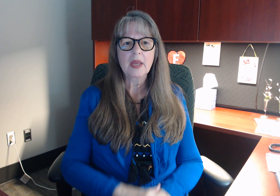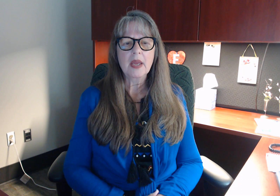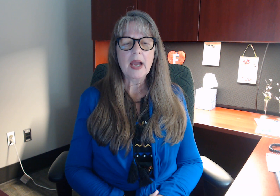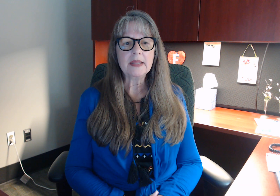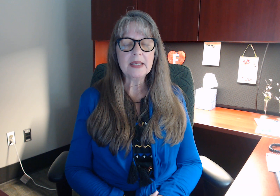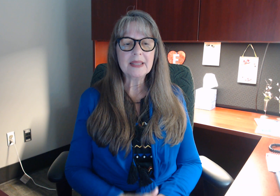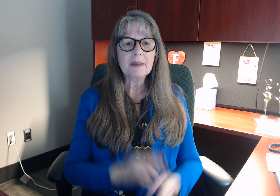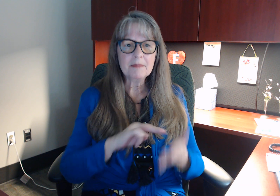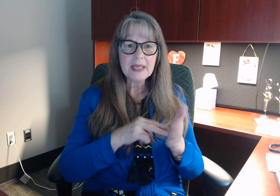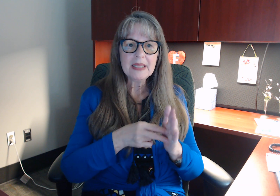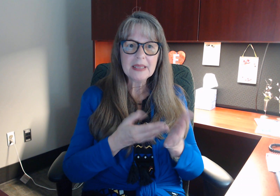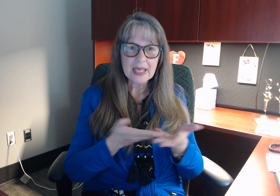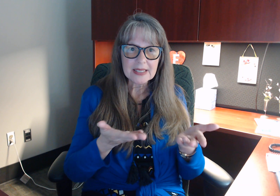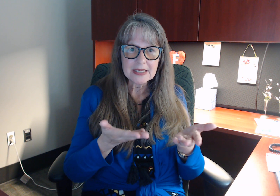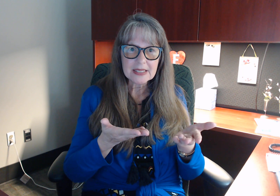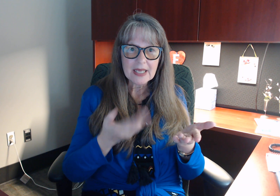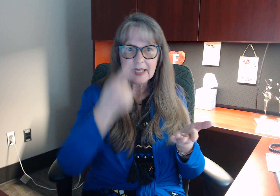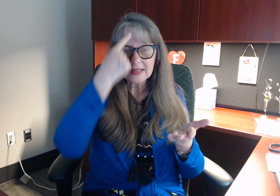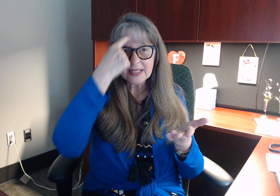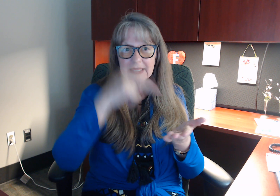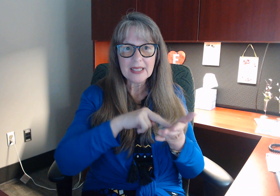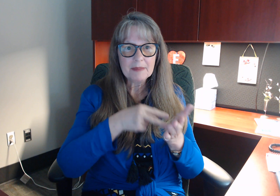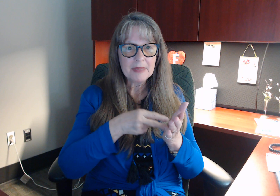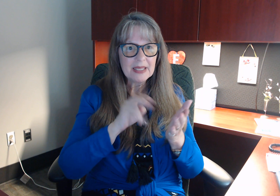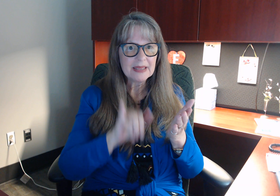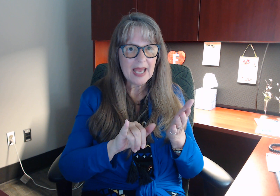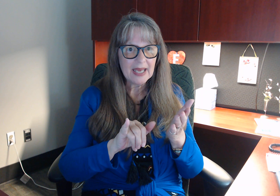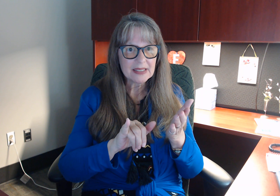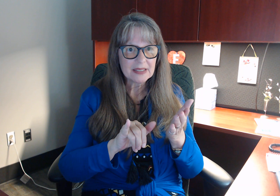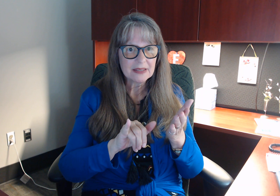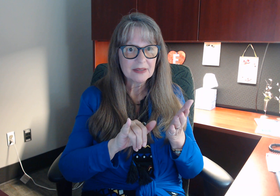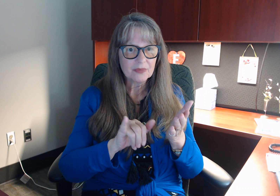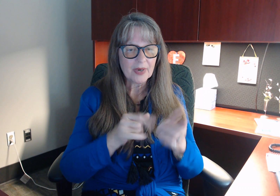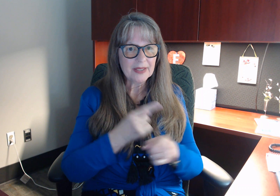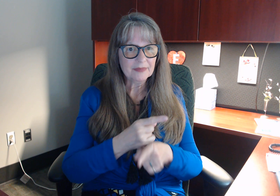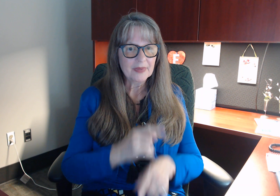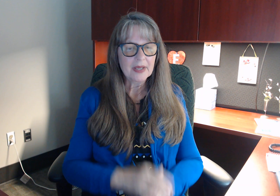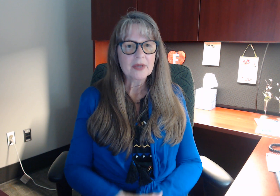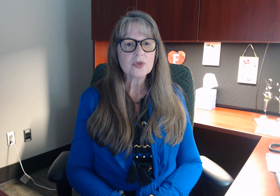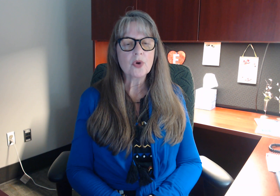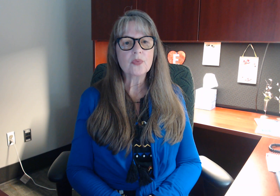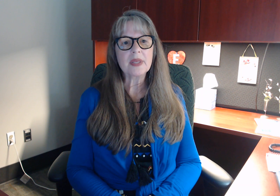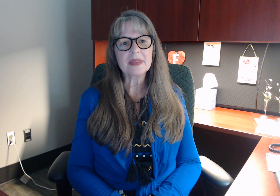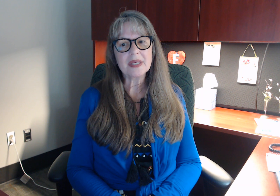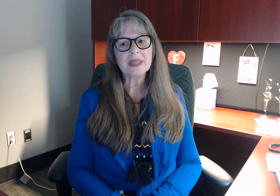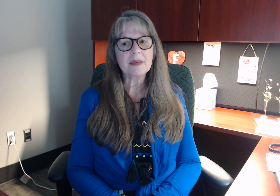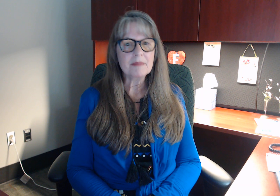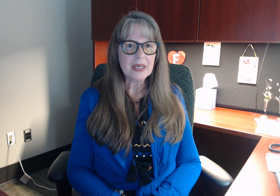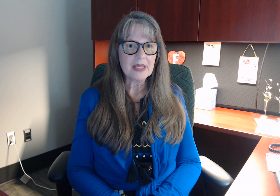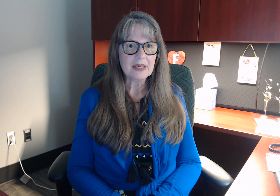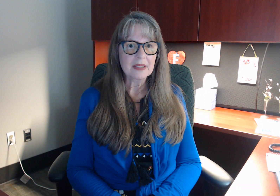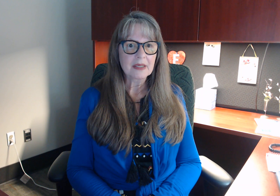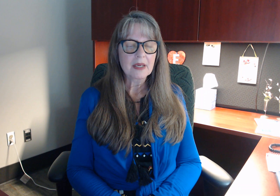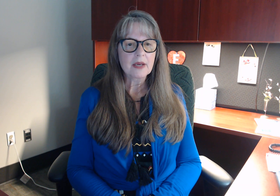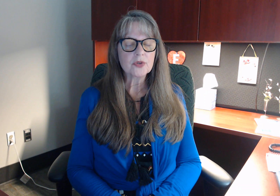I think they mean this. I think they mean that, right? So they think they mean.